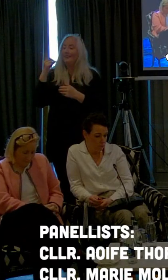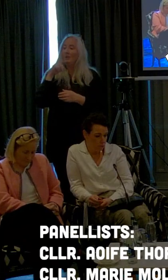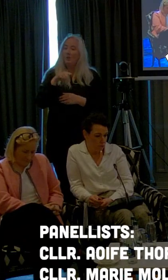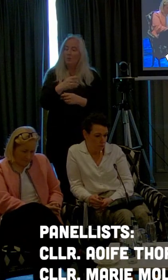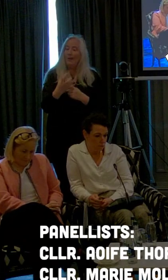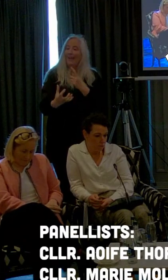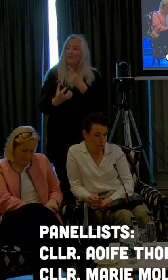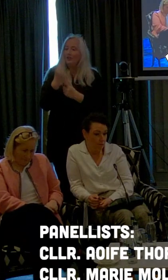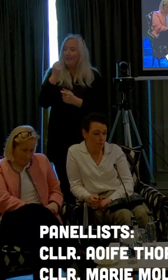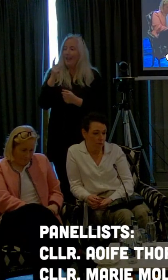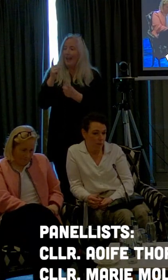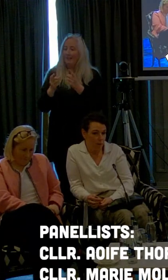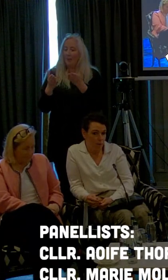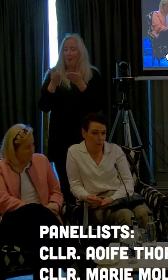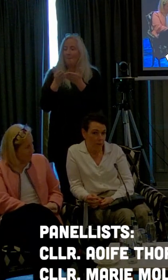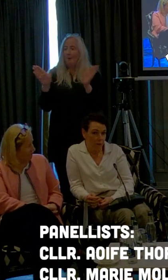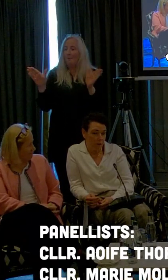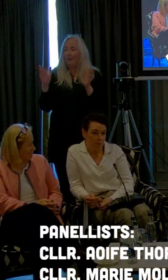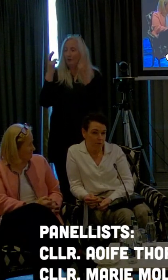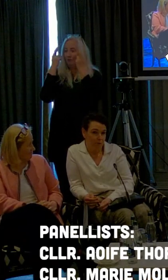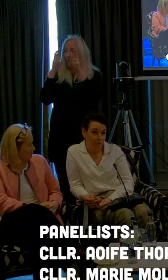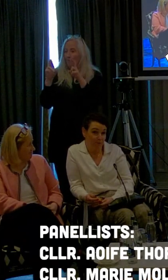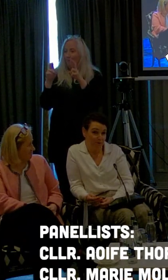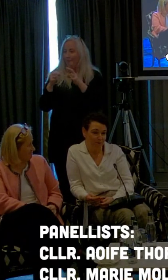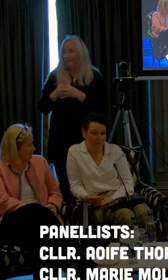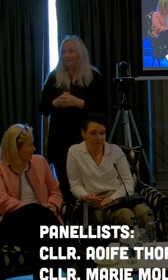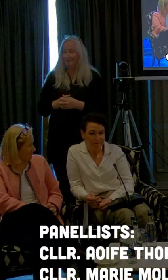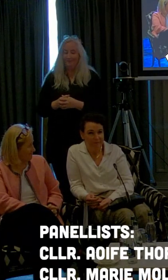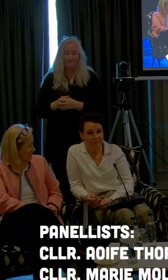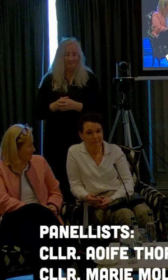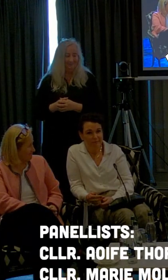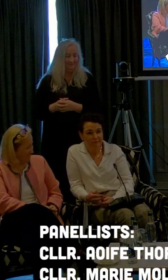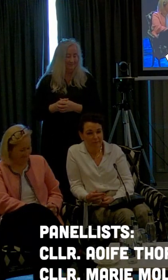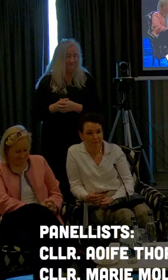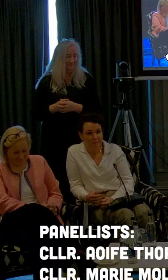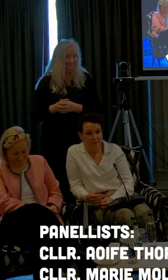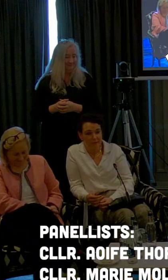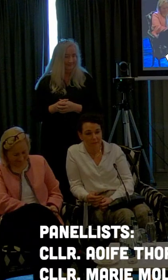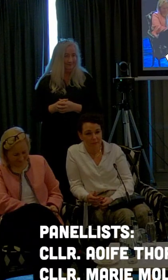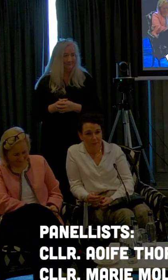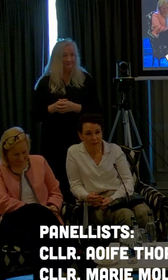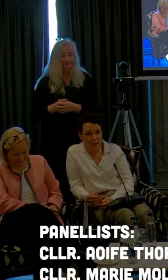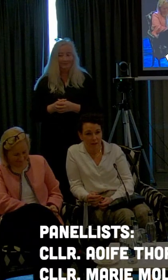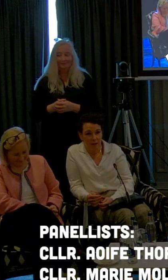public representative to inspire others that are considering a role in politics?